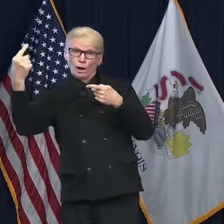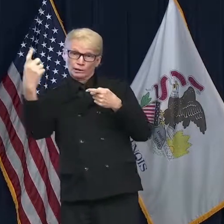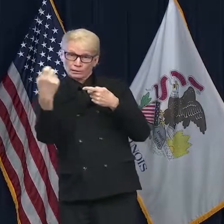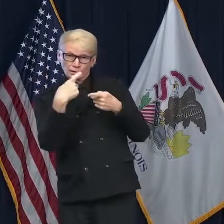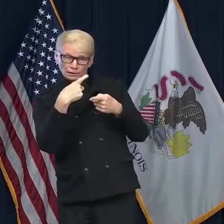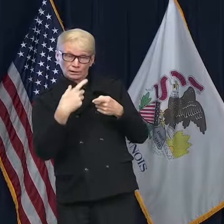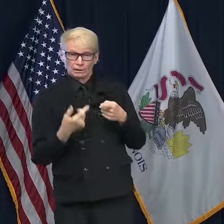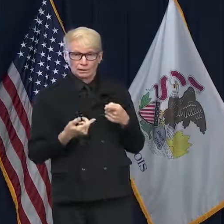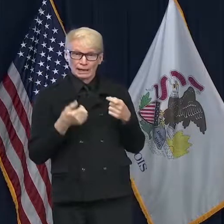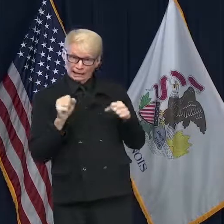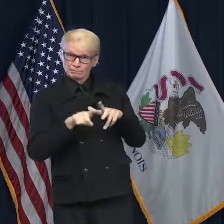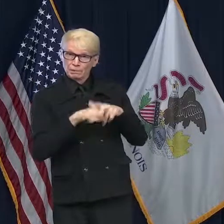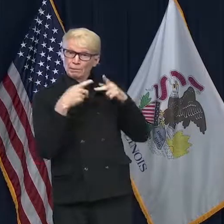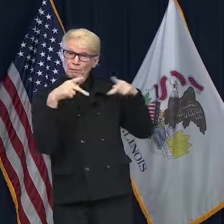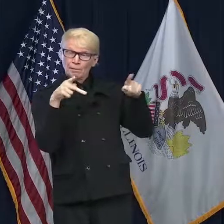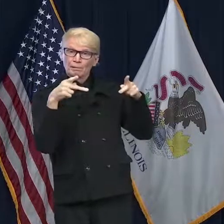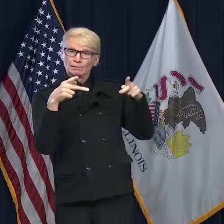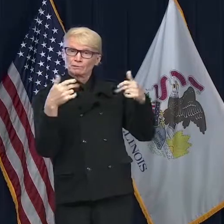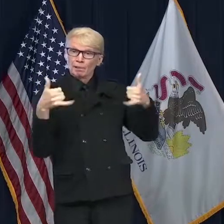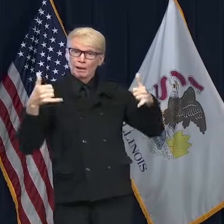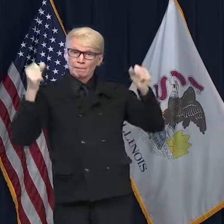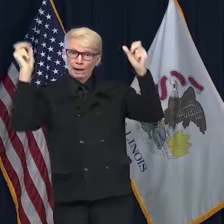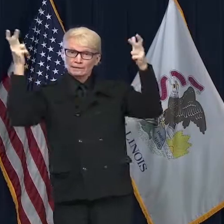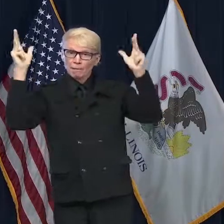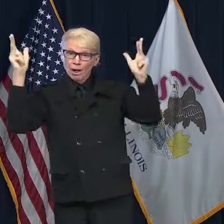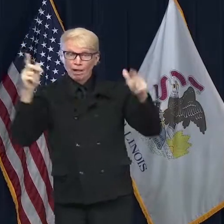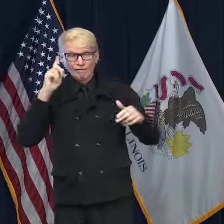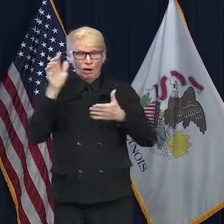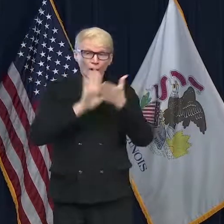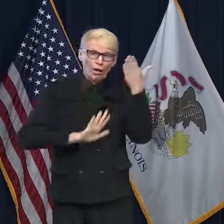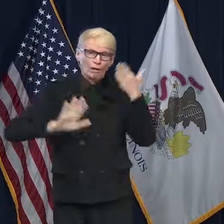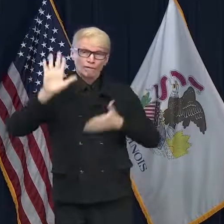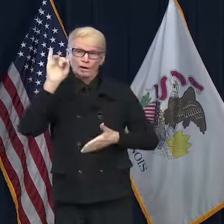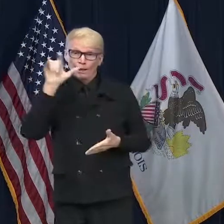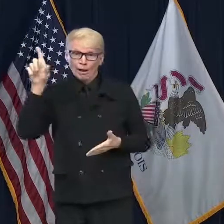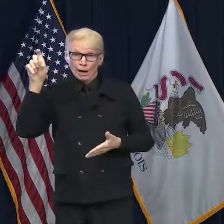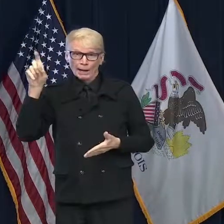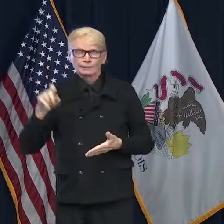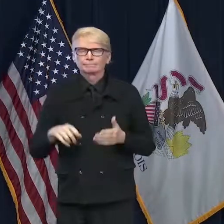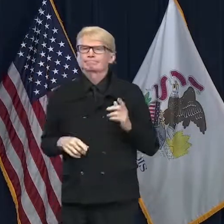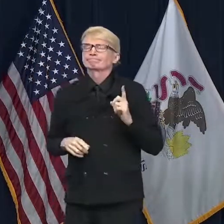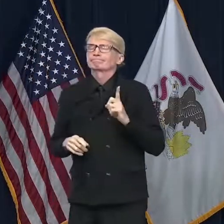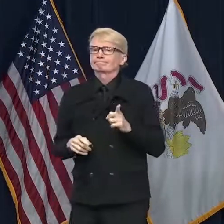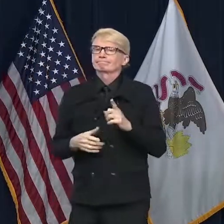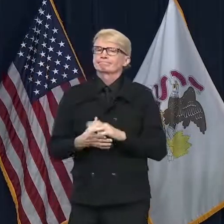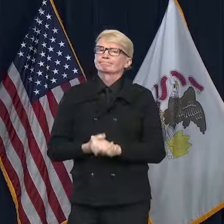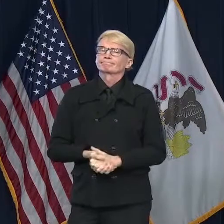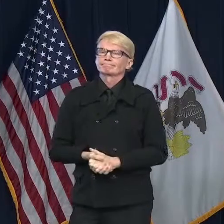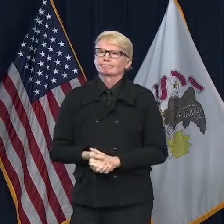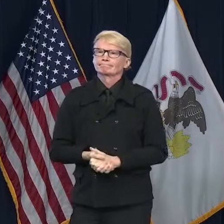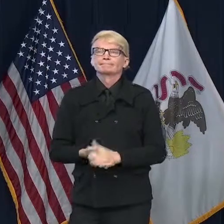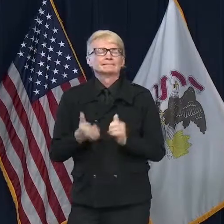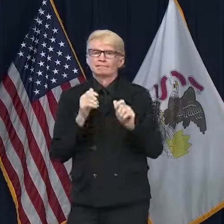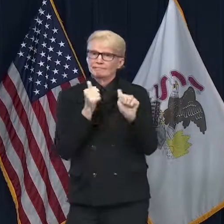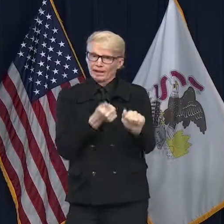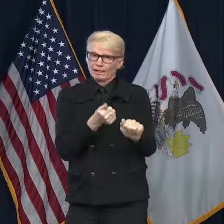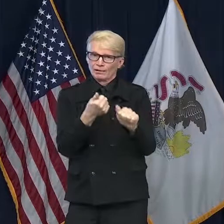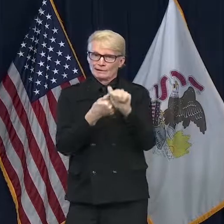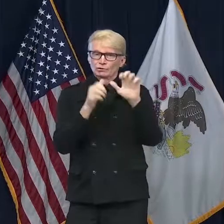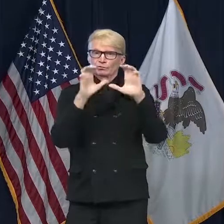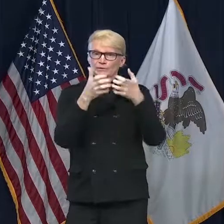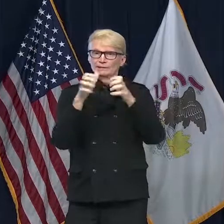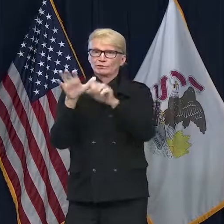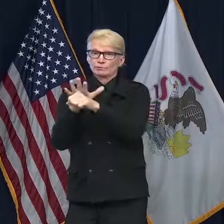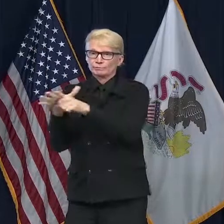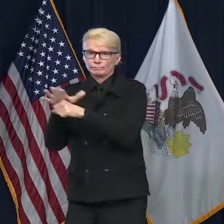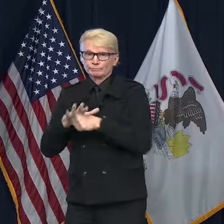we start basketball? In Meaning we, like the whole state of Illinois. So it's per region. right? So it's not for the